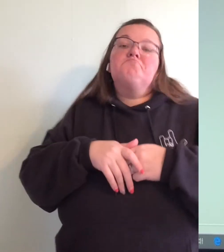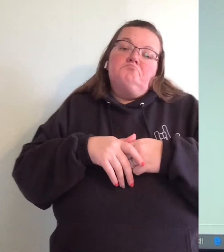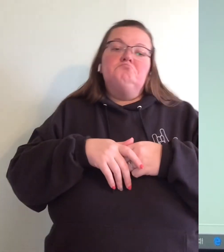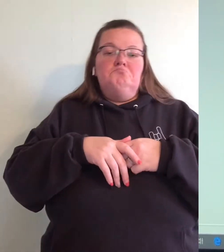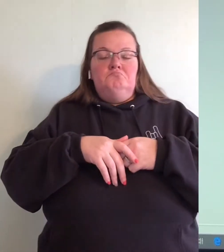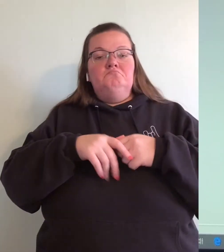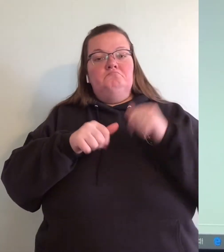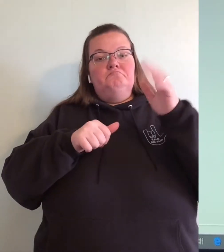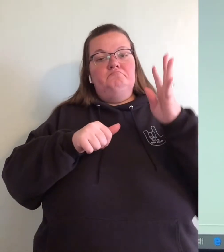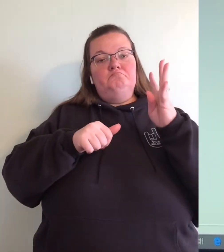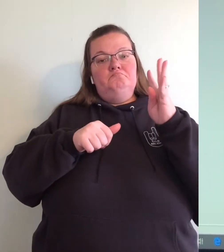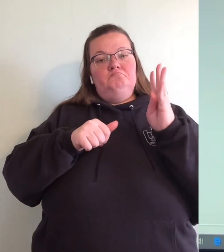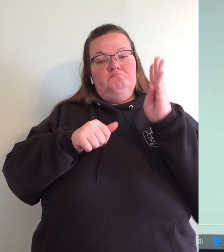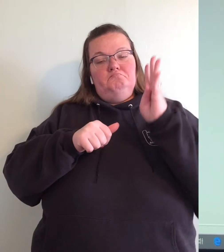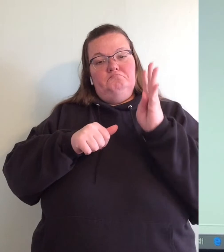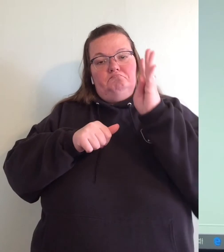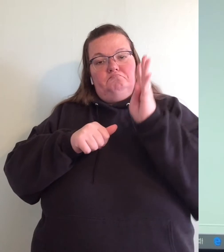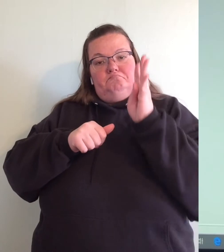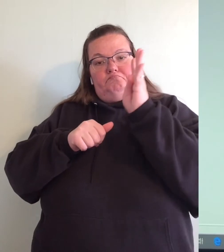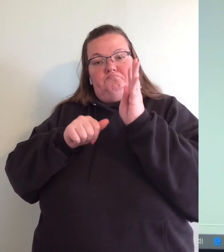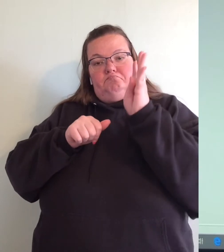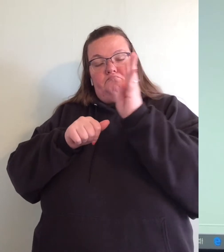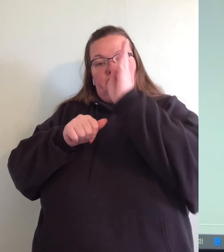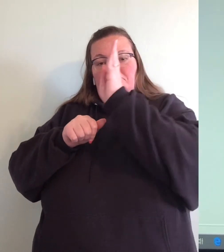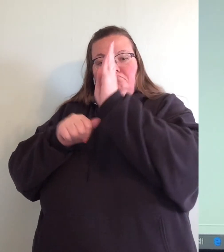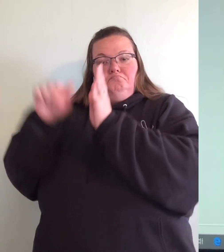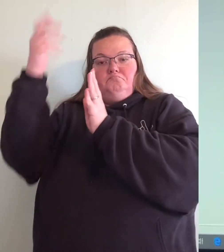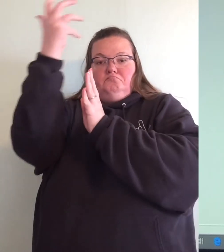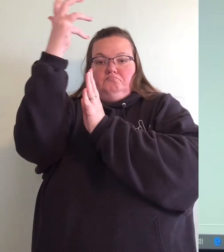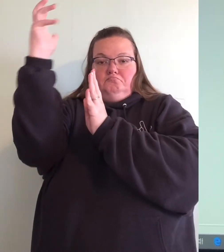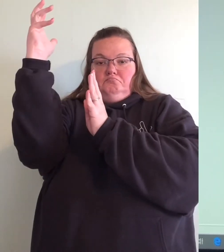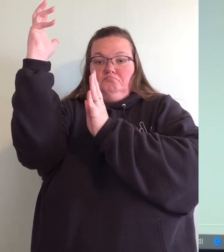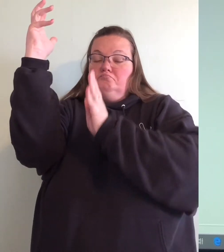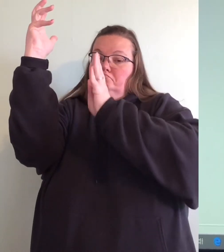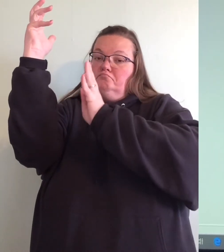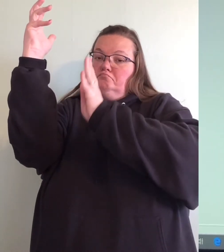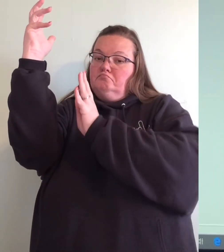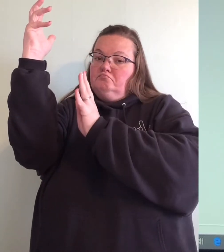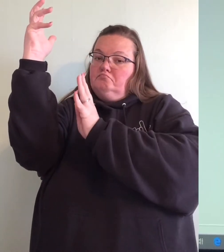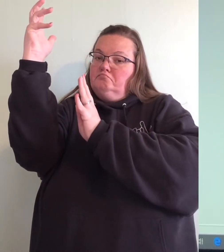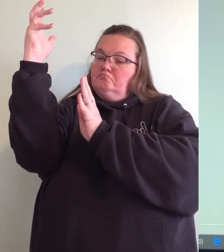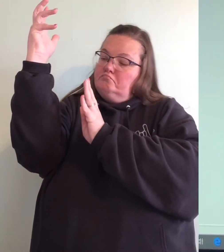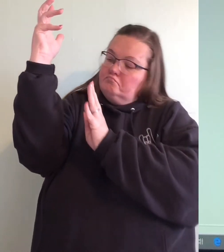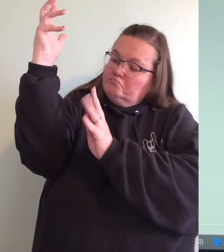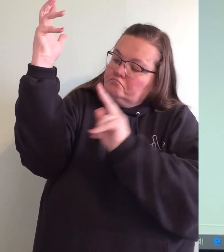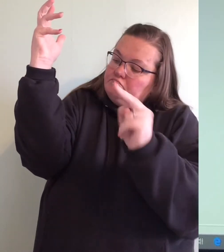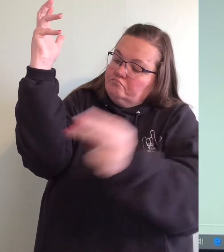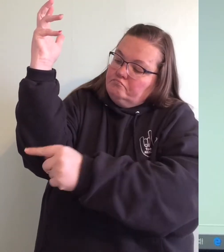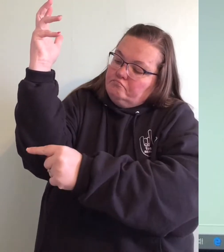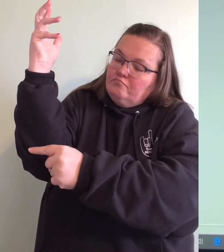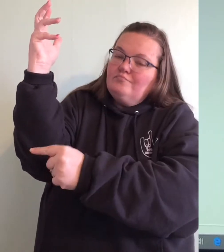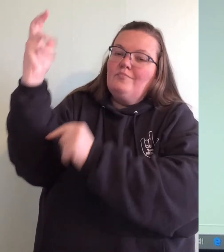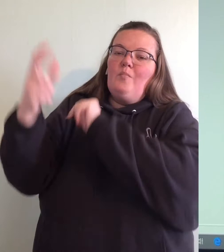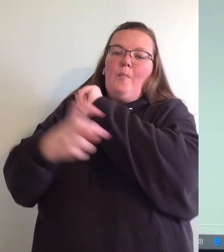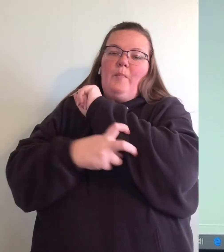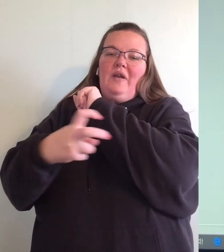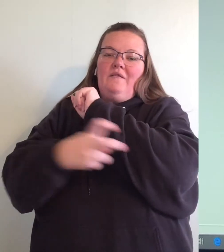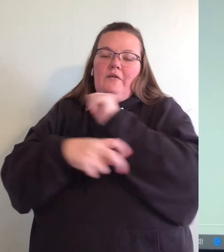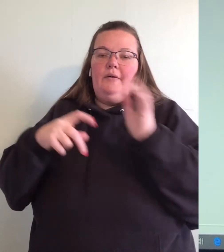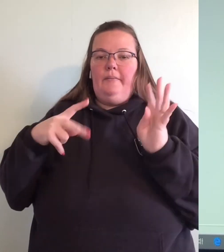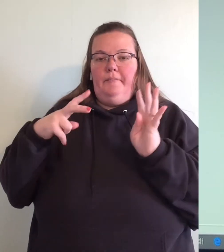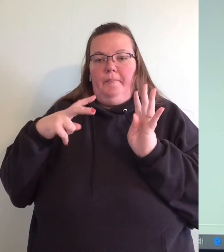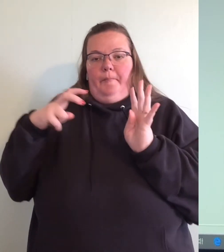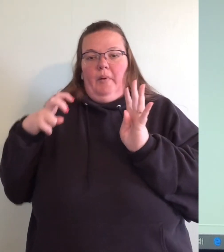got close together and walked up to the tree in and behind it. There, sure enough, they found the beaver. But it still drew